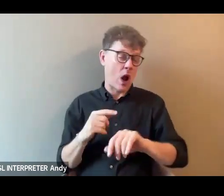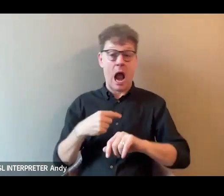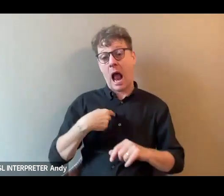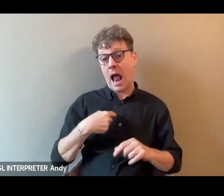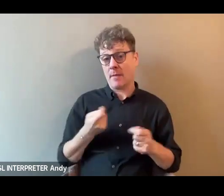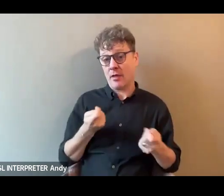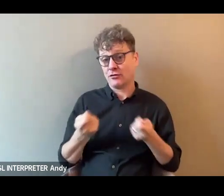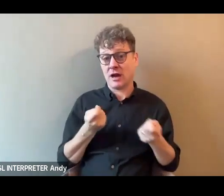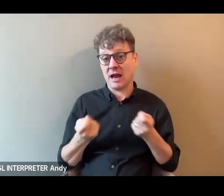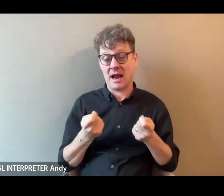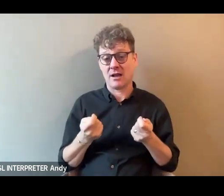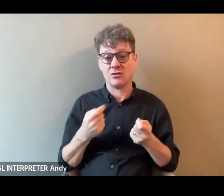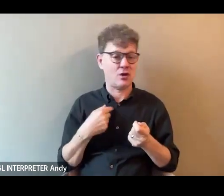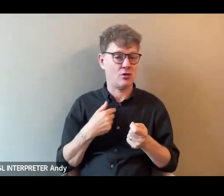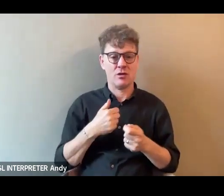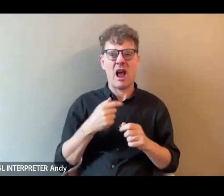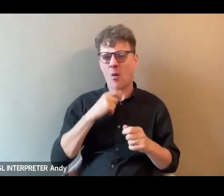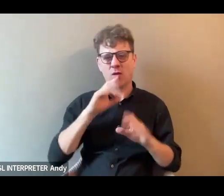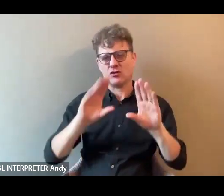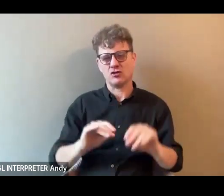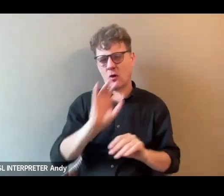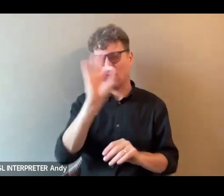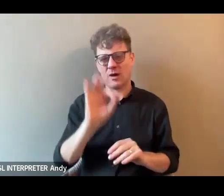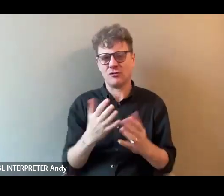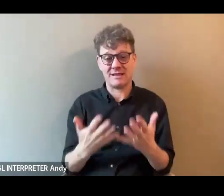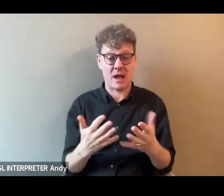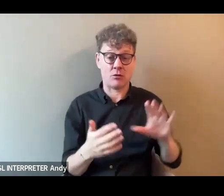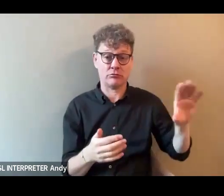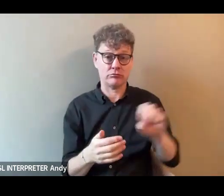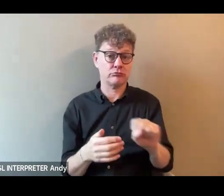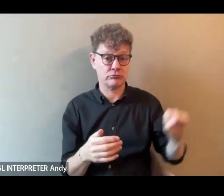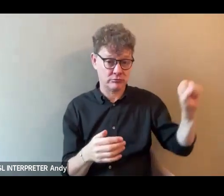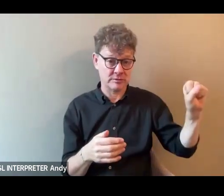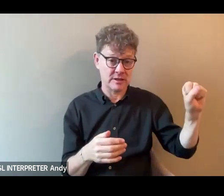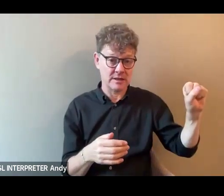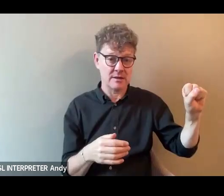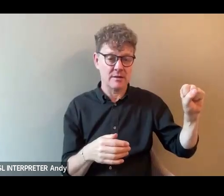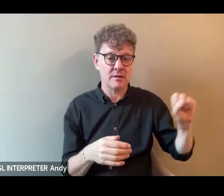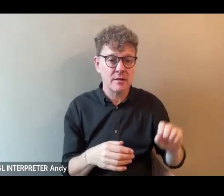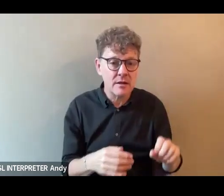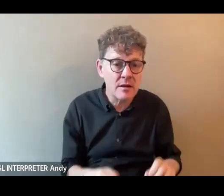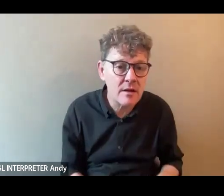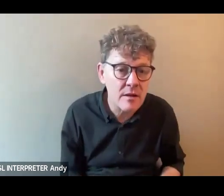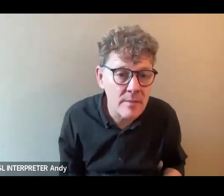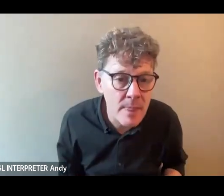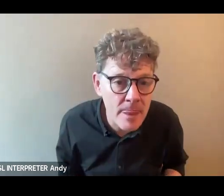chair to say that I'm going to stop the questions now, but although we're going to wipe Slido, we're going to look at the questions before they go,